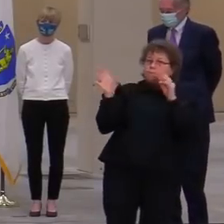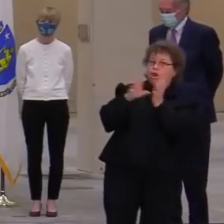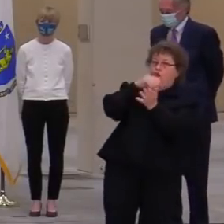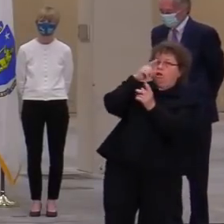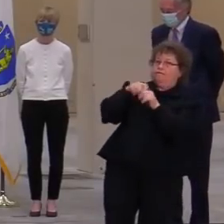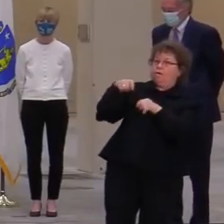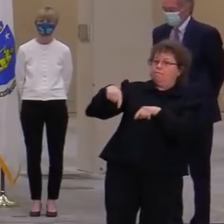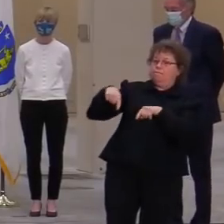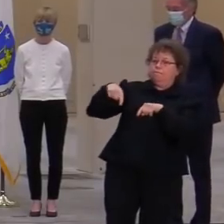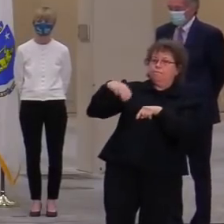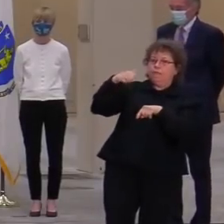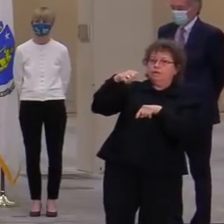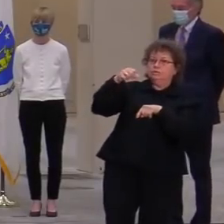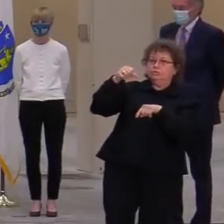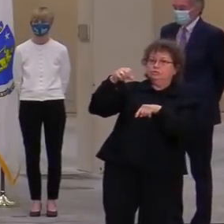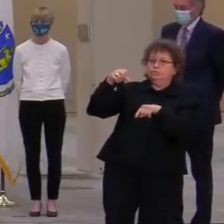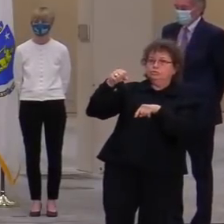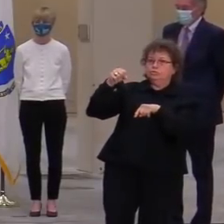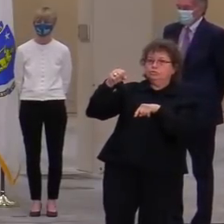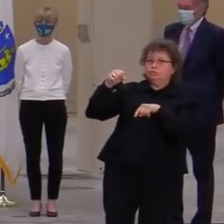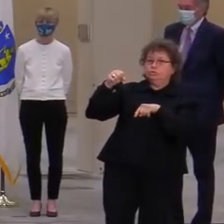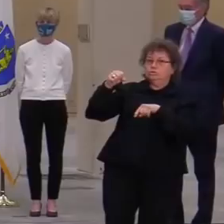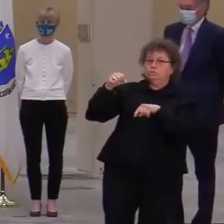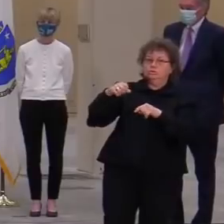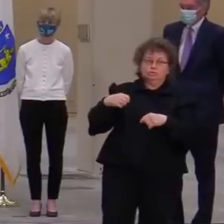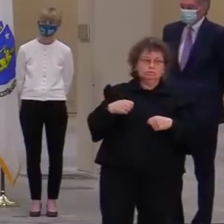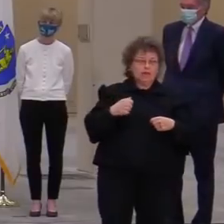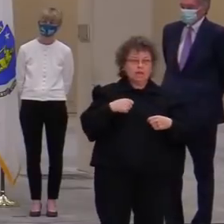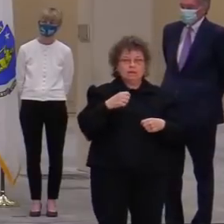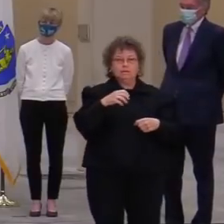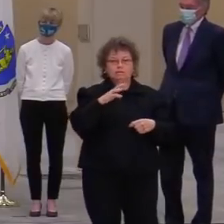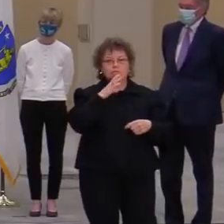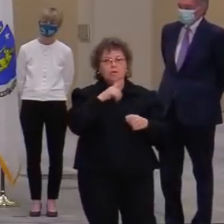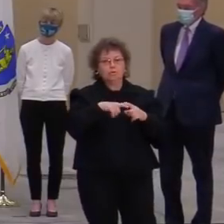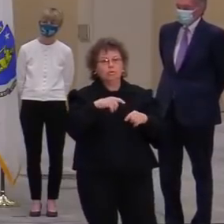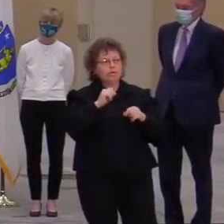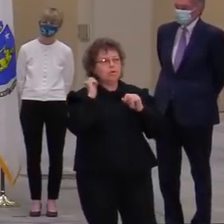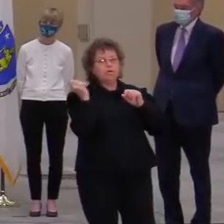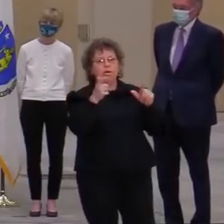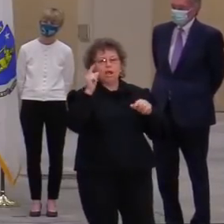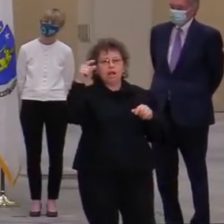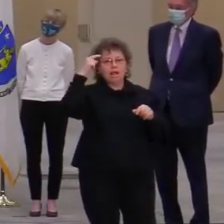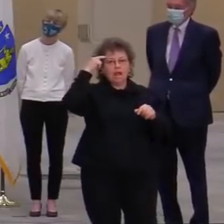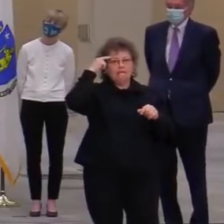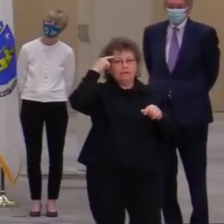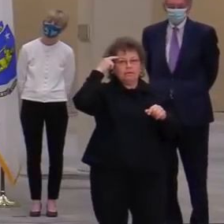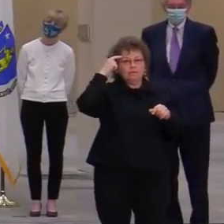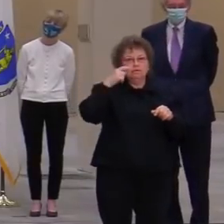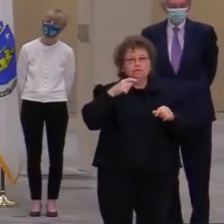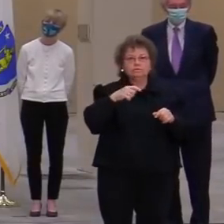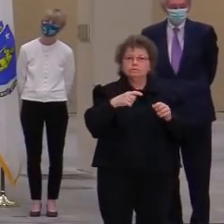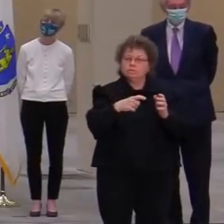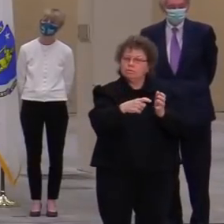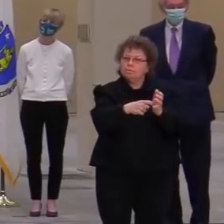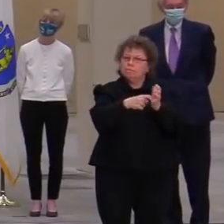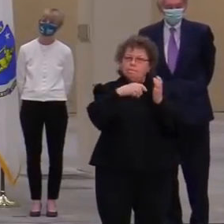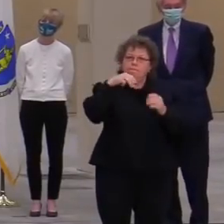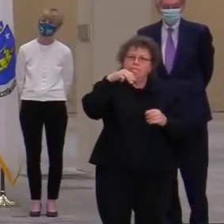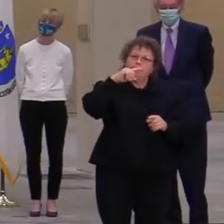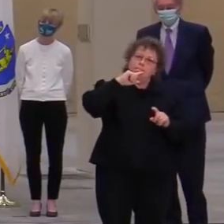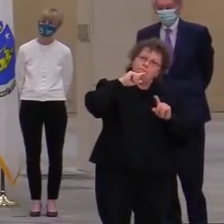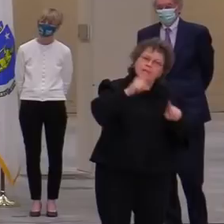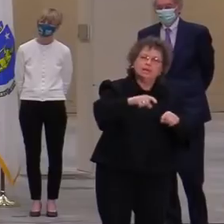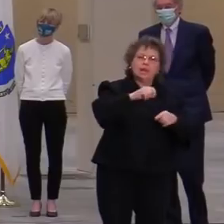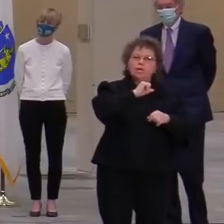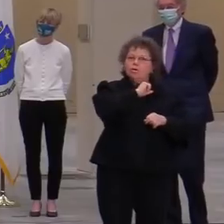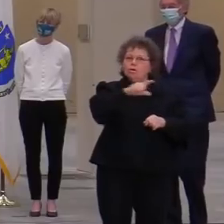I spoke to the governors this morning, and I encouraged all governors to include a mask mandate in their states. And to the extent